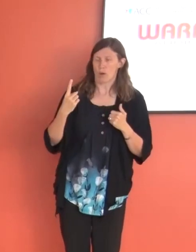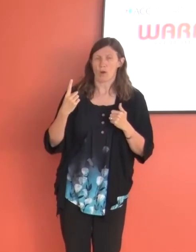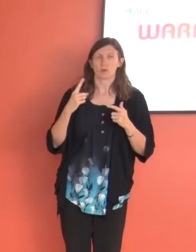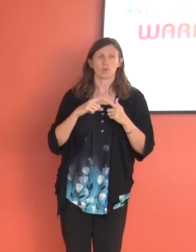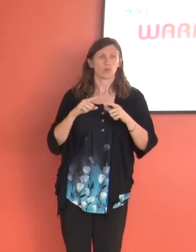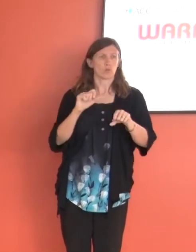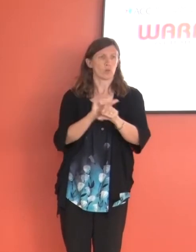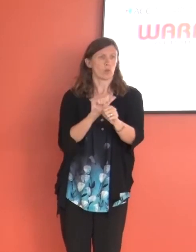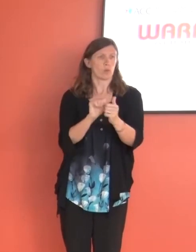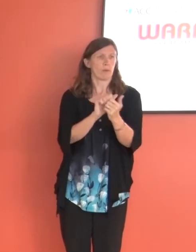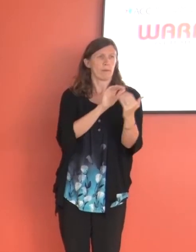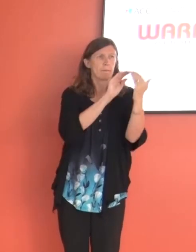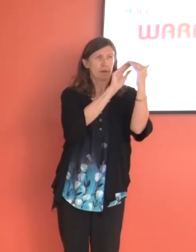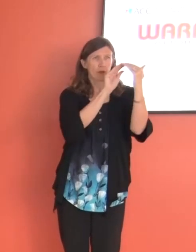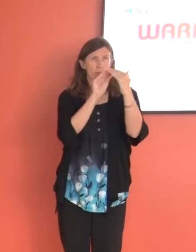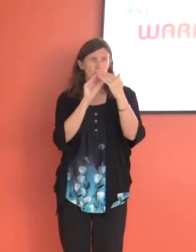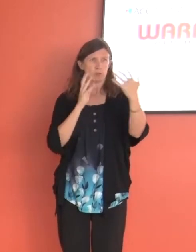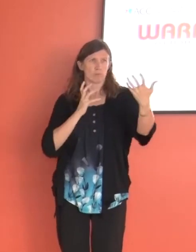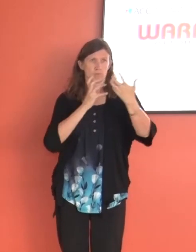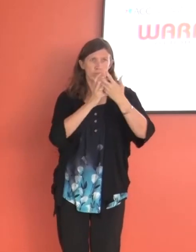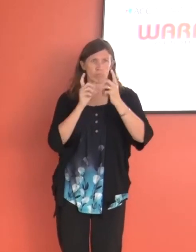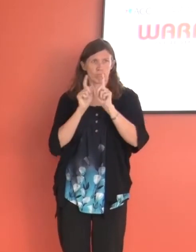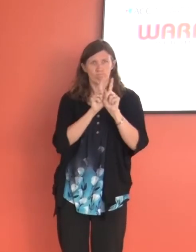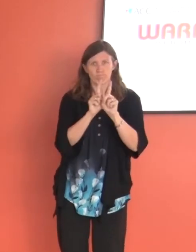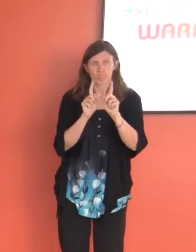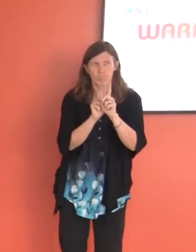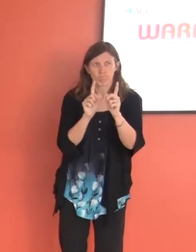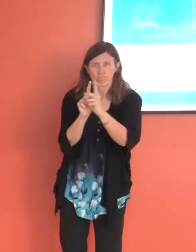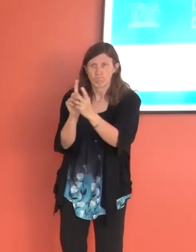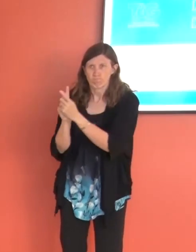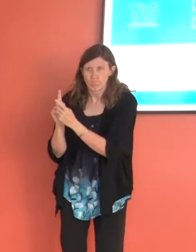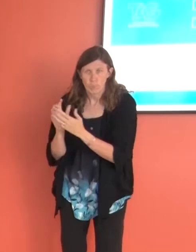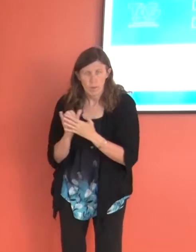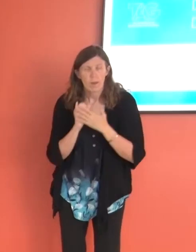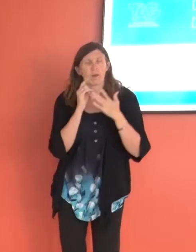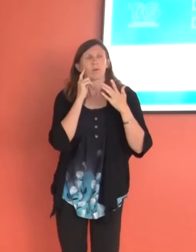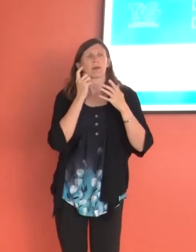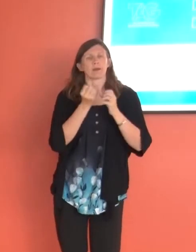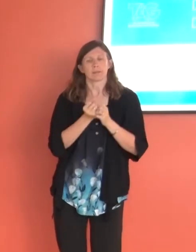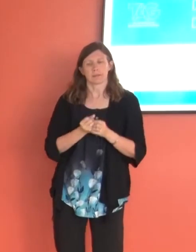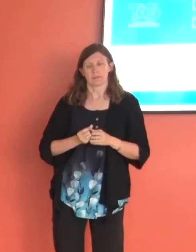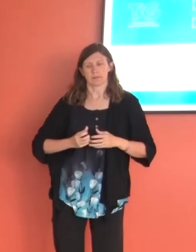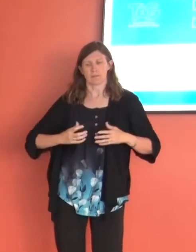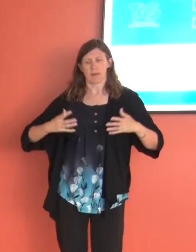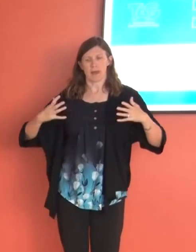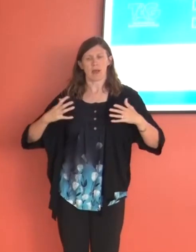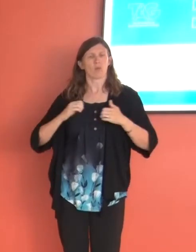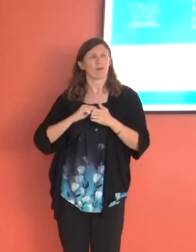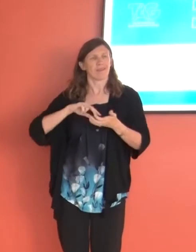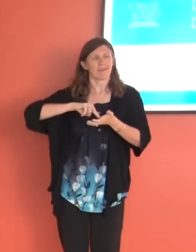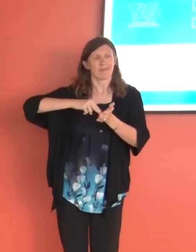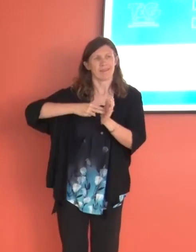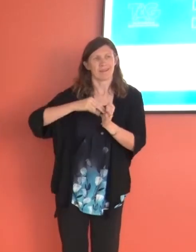work with peers from institutions that have already done this so that we can expand in a way with intentionality.